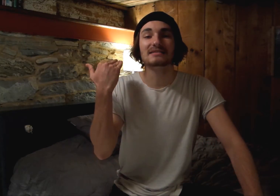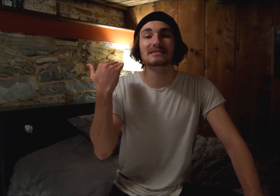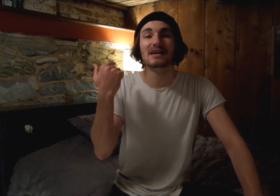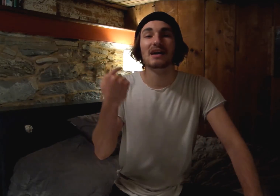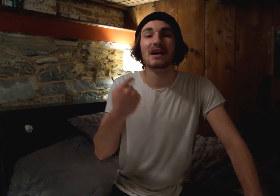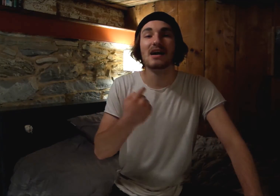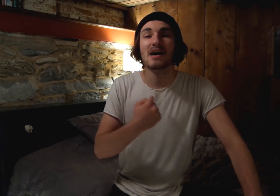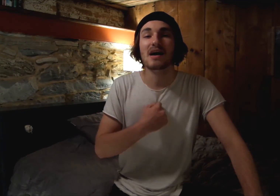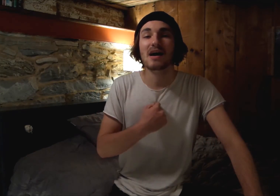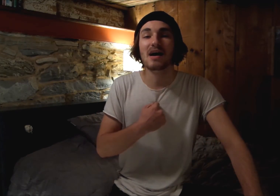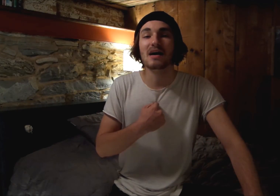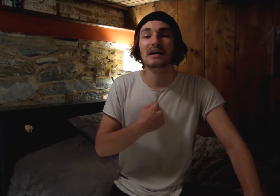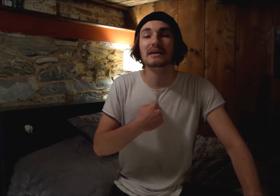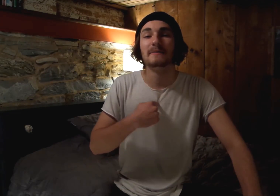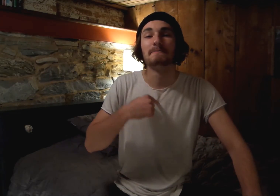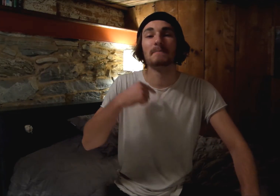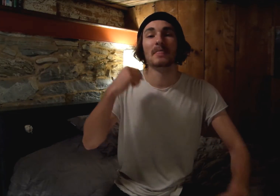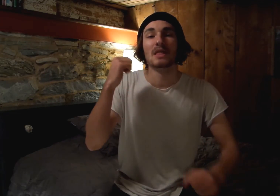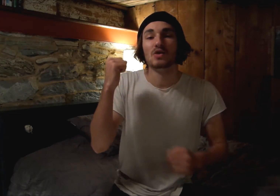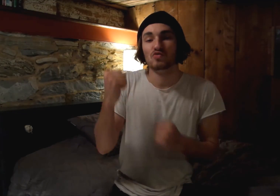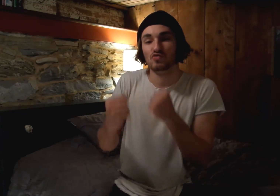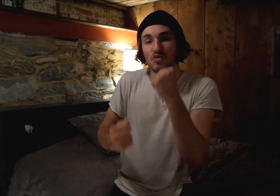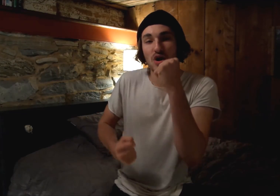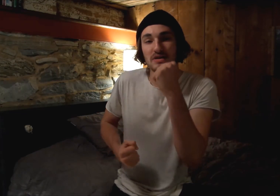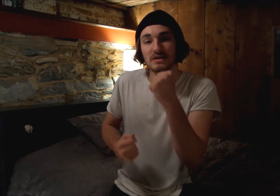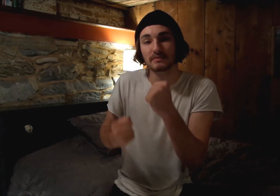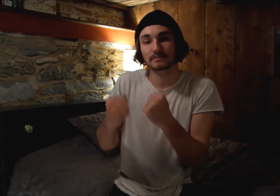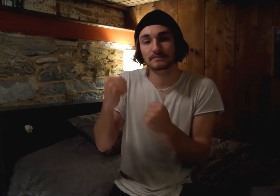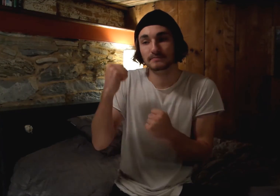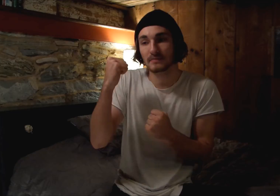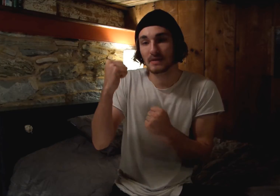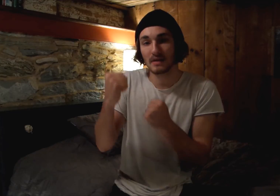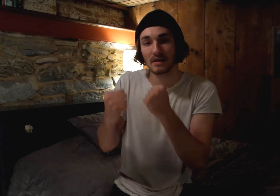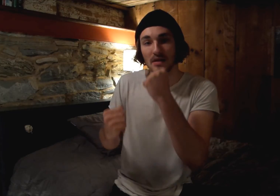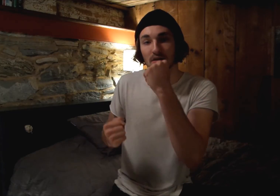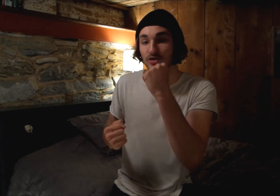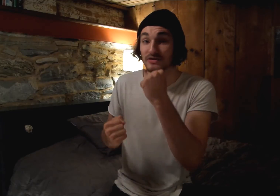Past, I run, just like